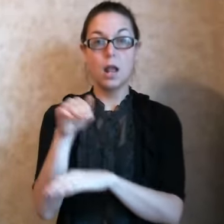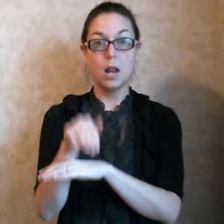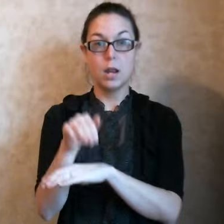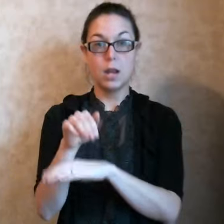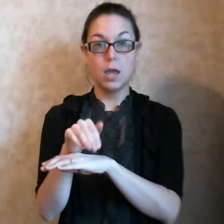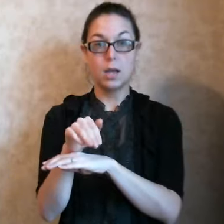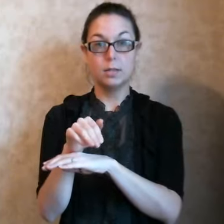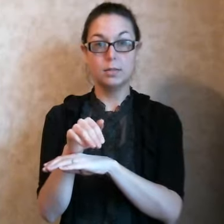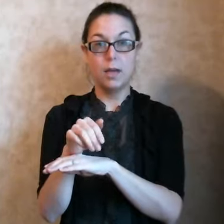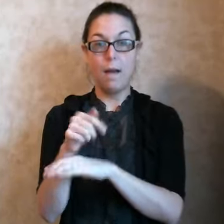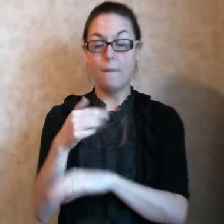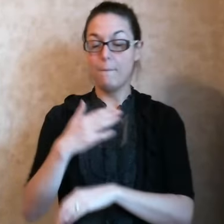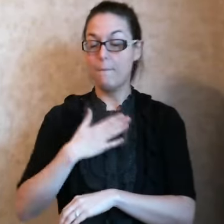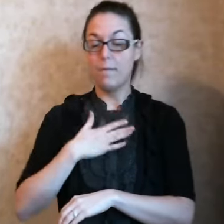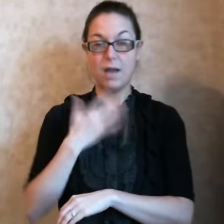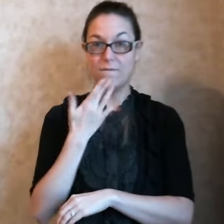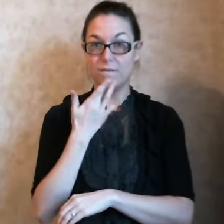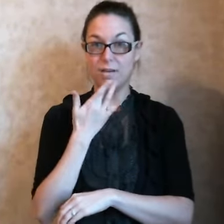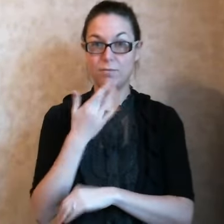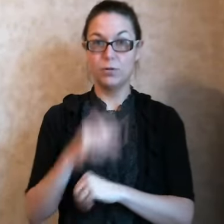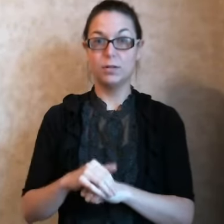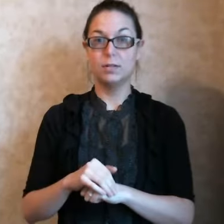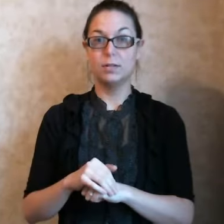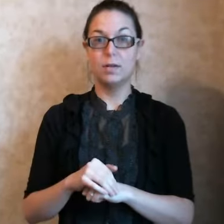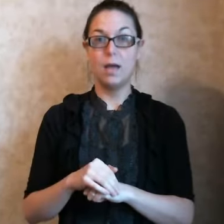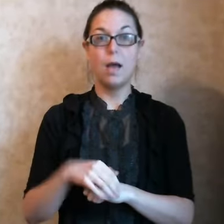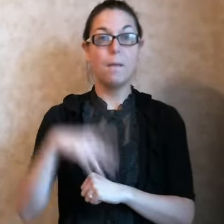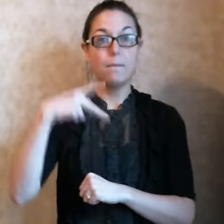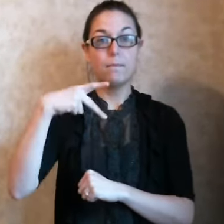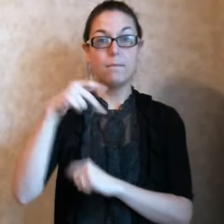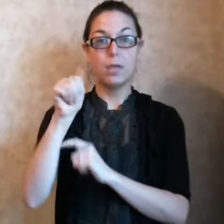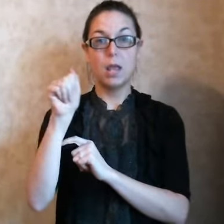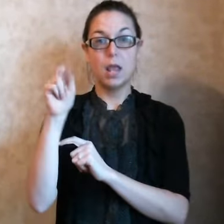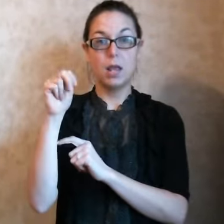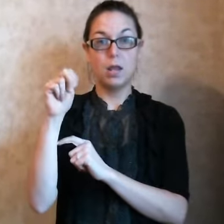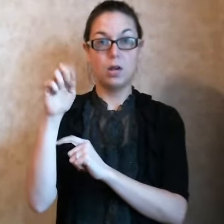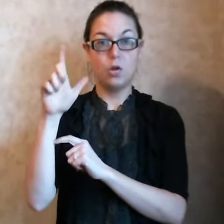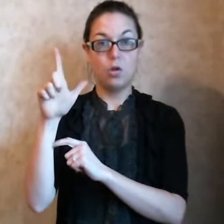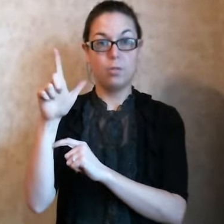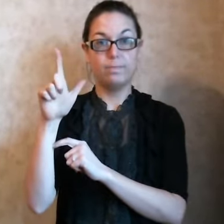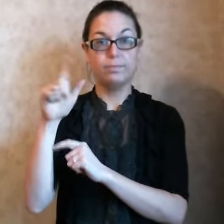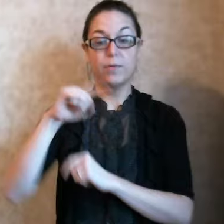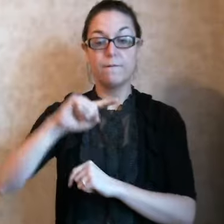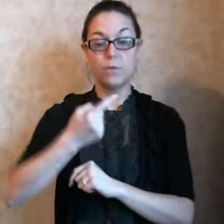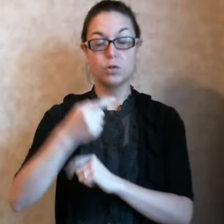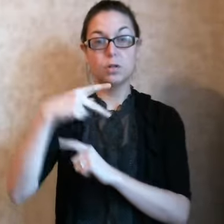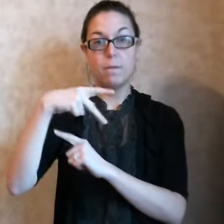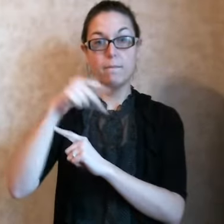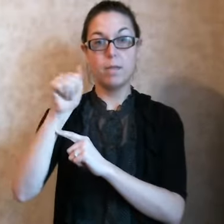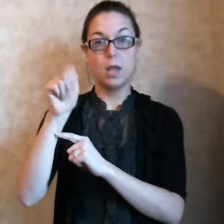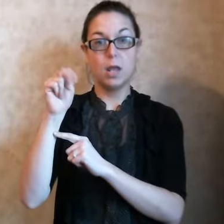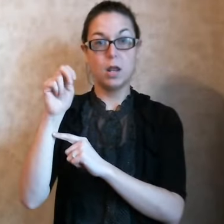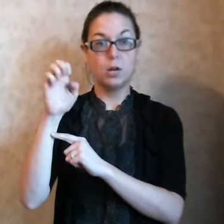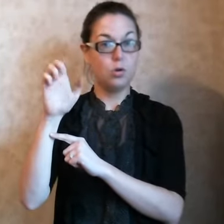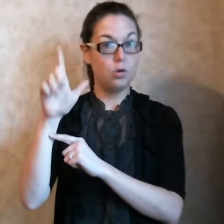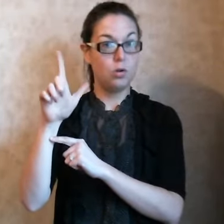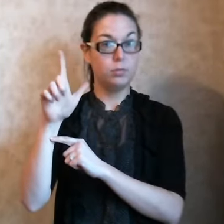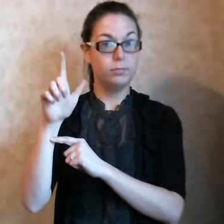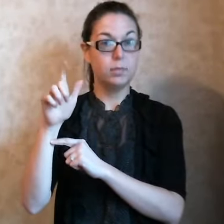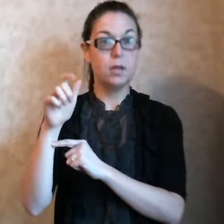the highlight, was a panel. The first panel was parents of